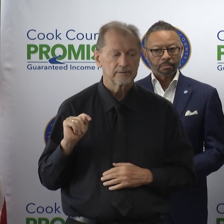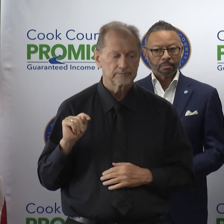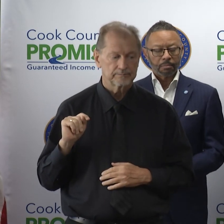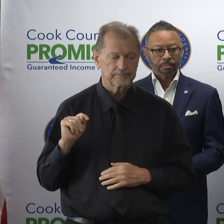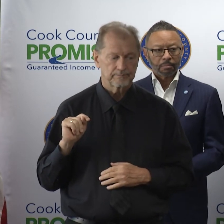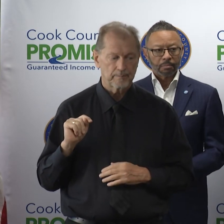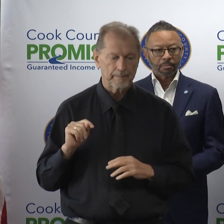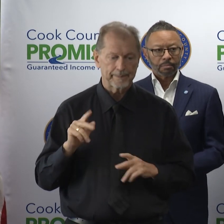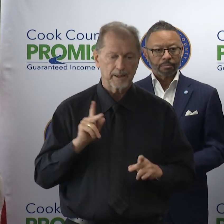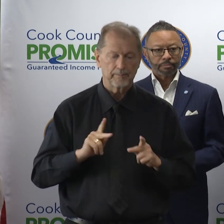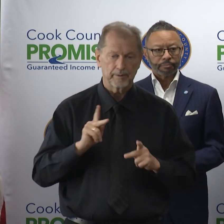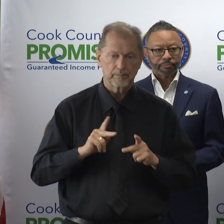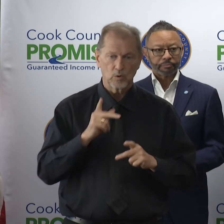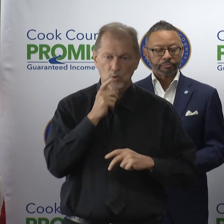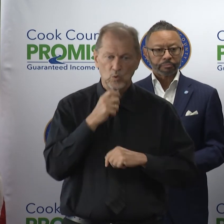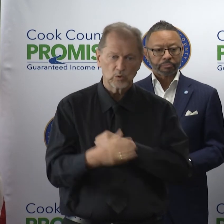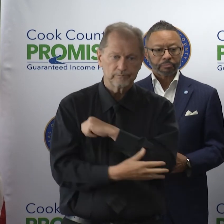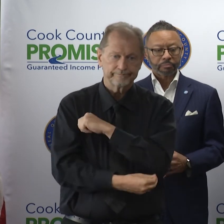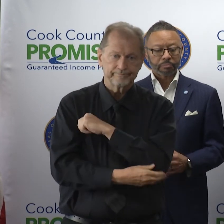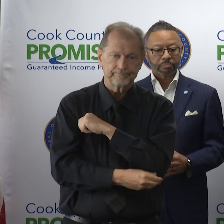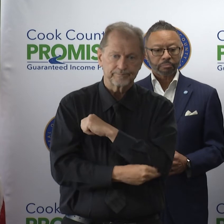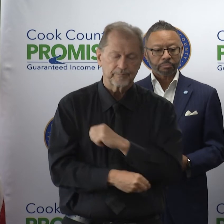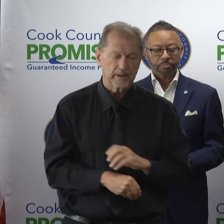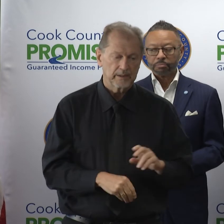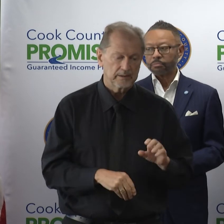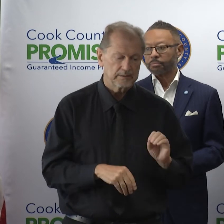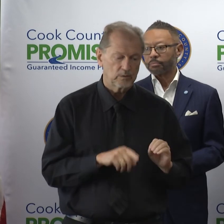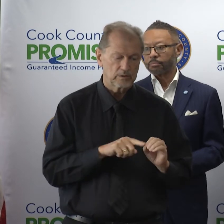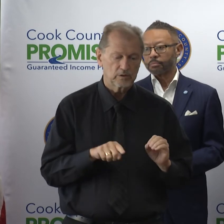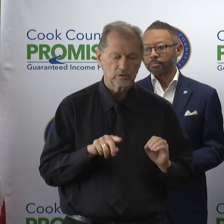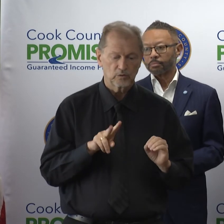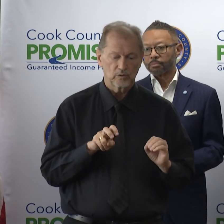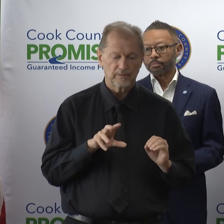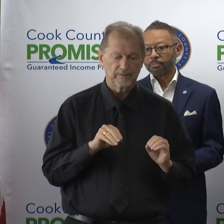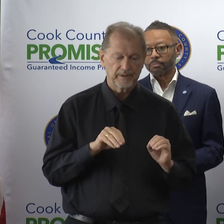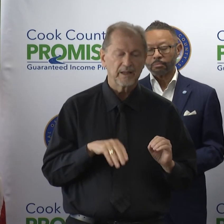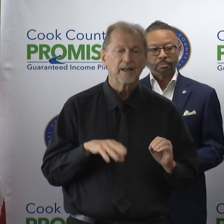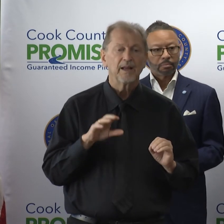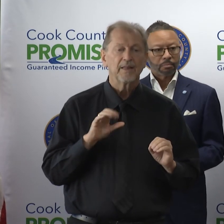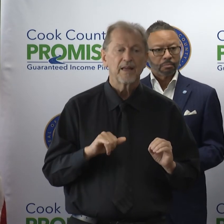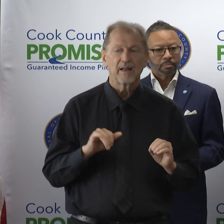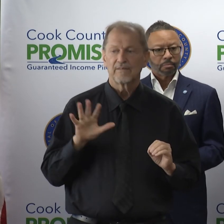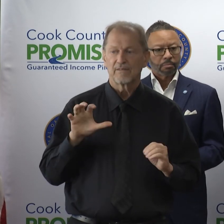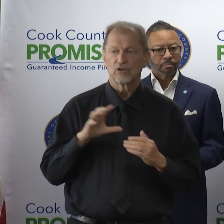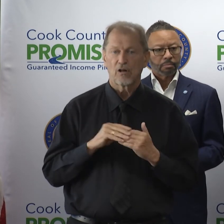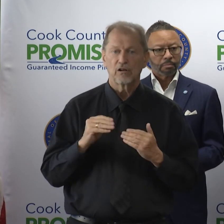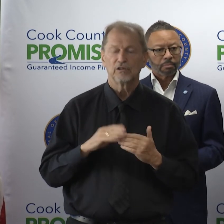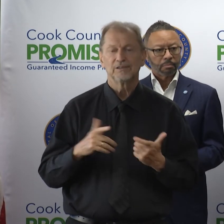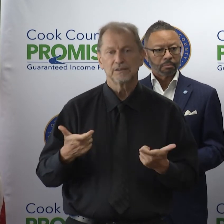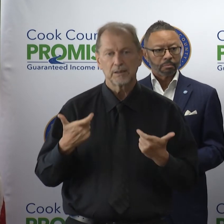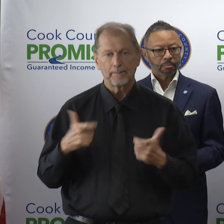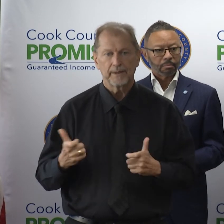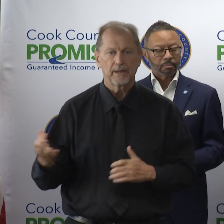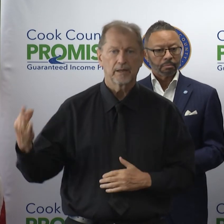the folks who are 0 to 250, $500 is a significant